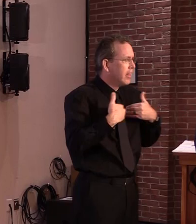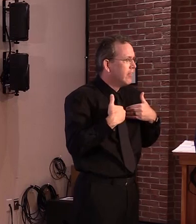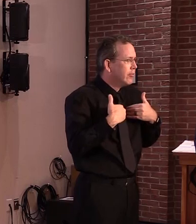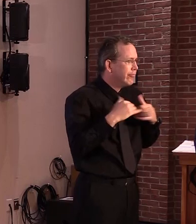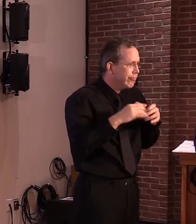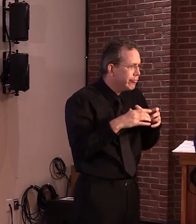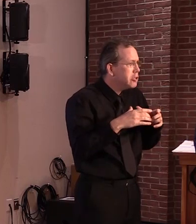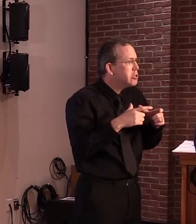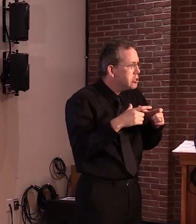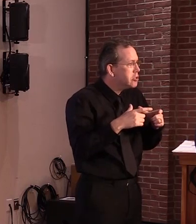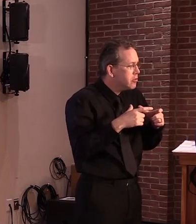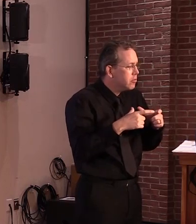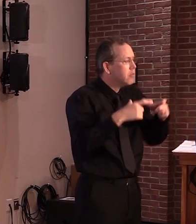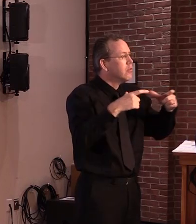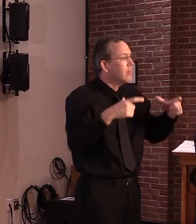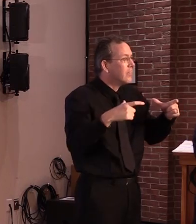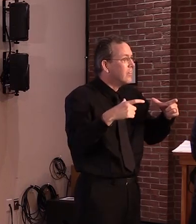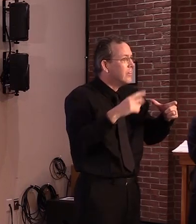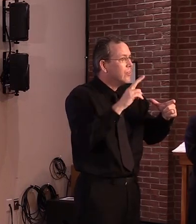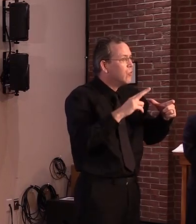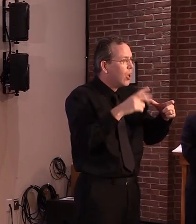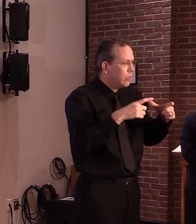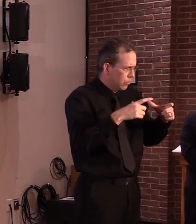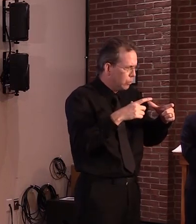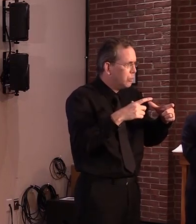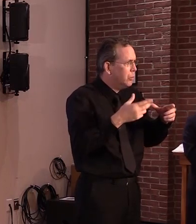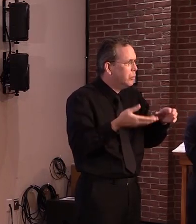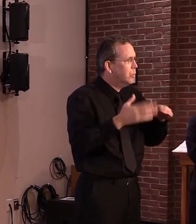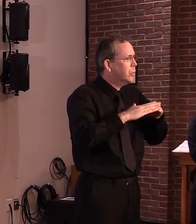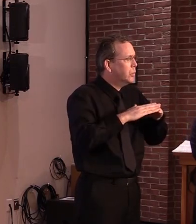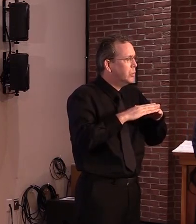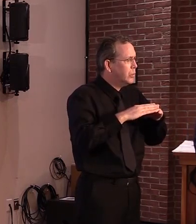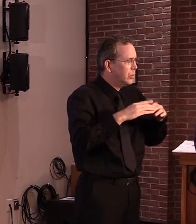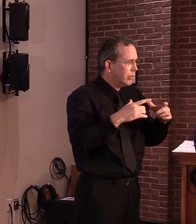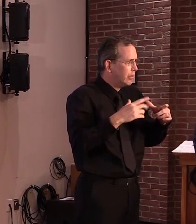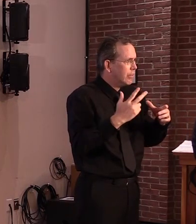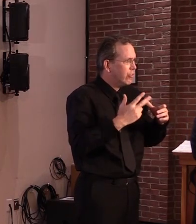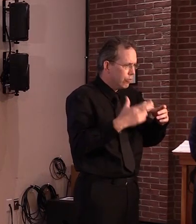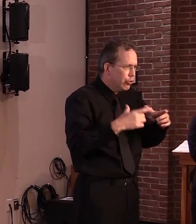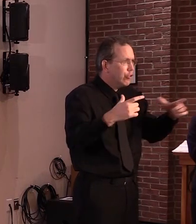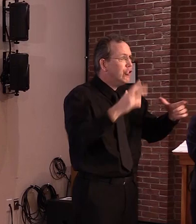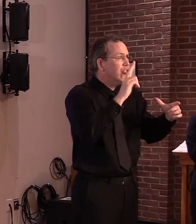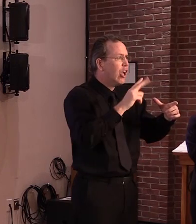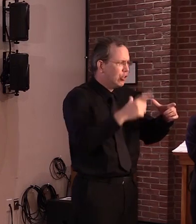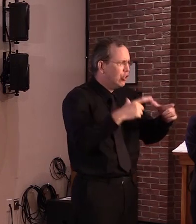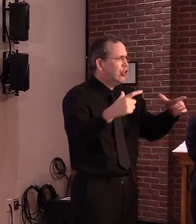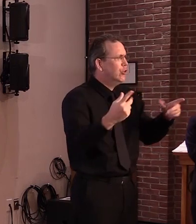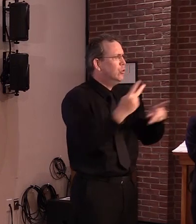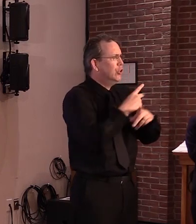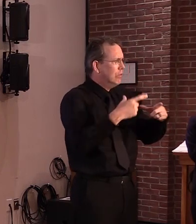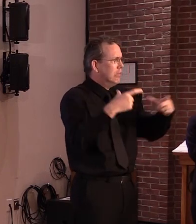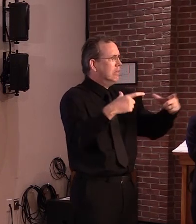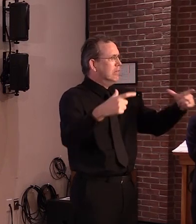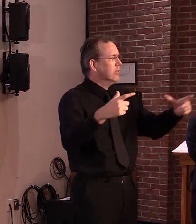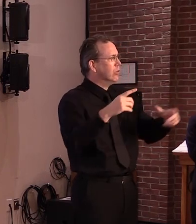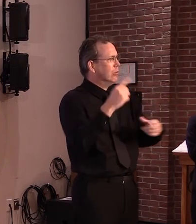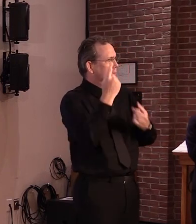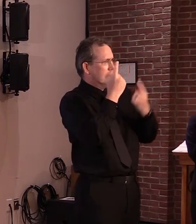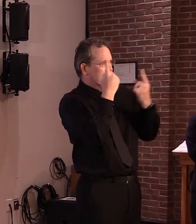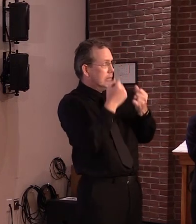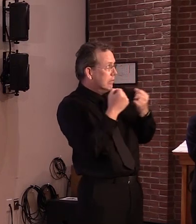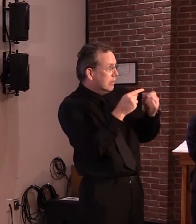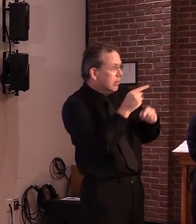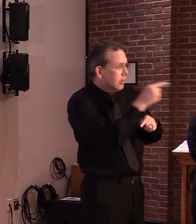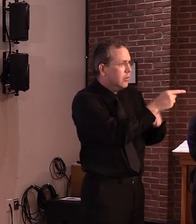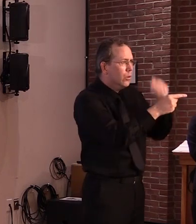drive about 3 hours, you run into about 35,000 active cases that surround Vermont. A 4-hour drive, that increases to